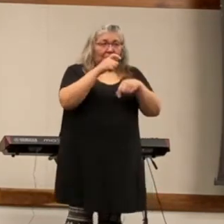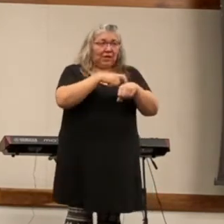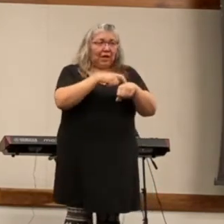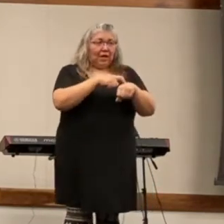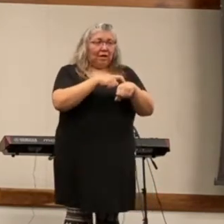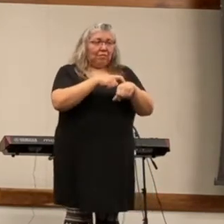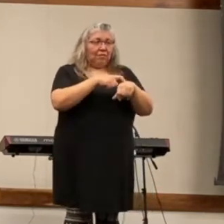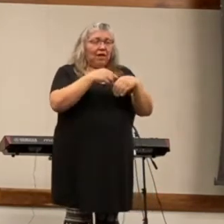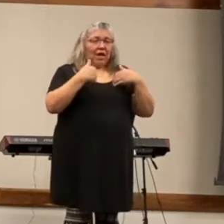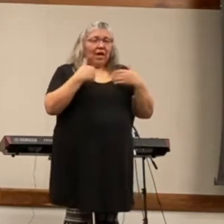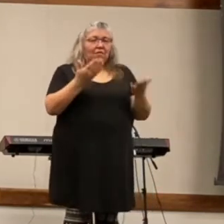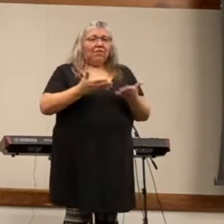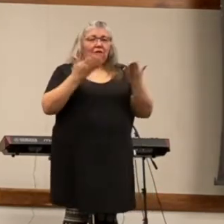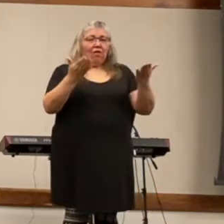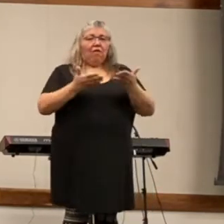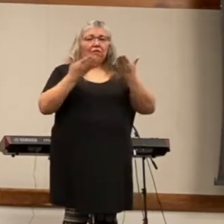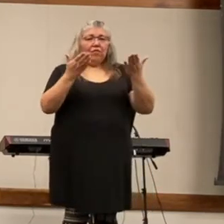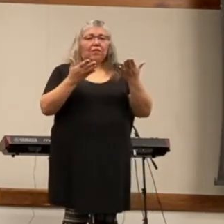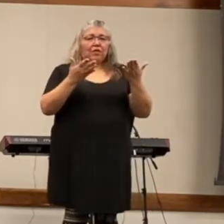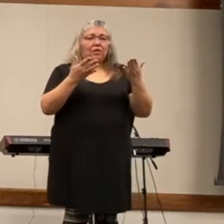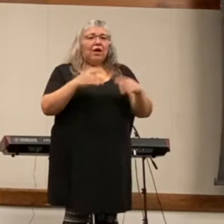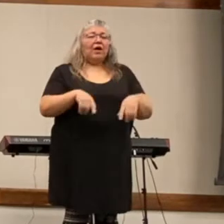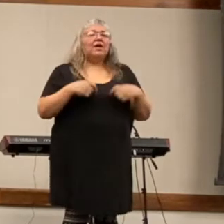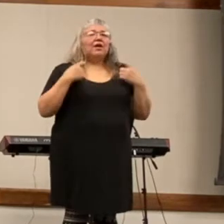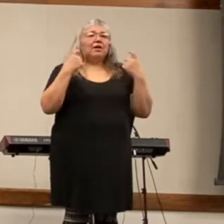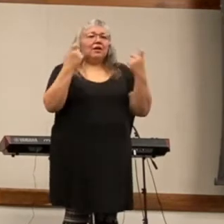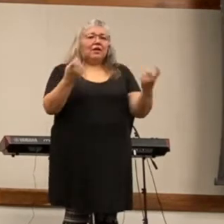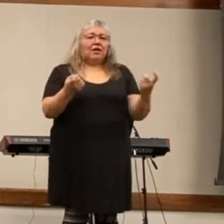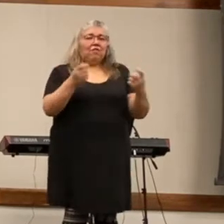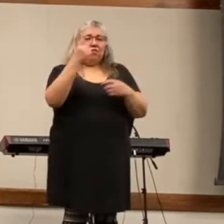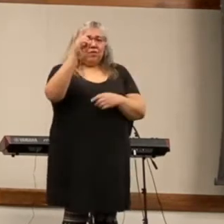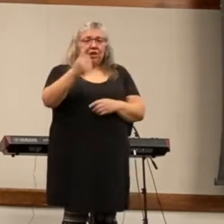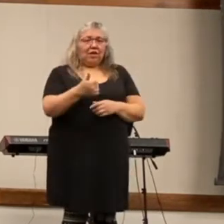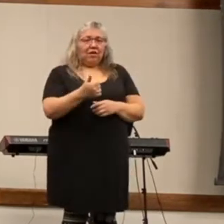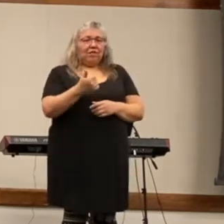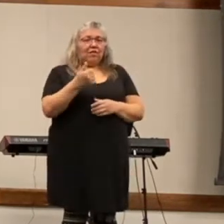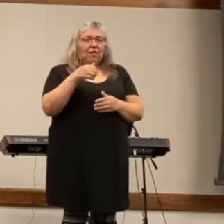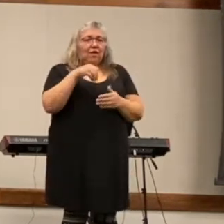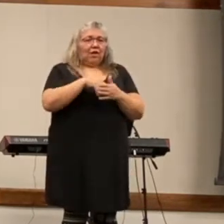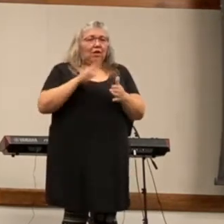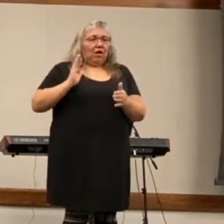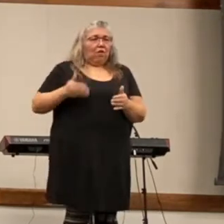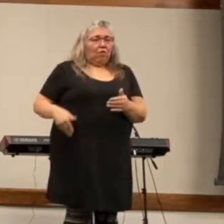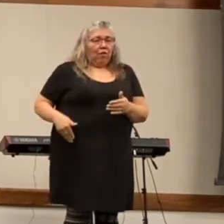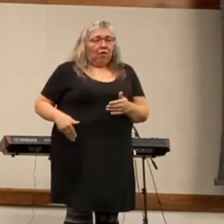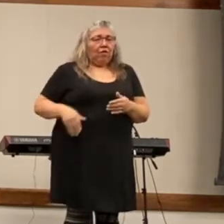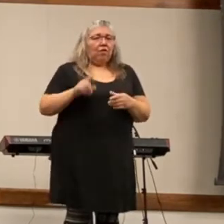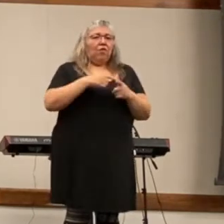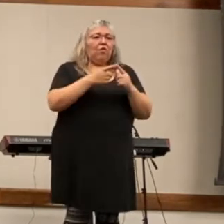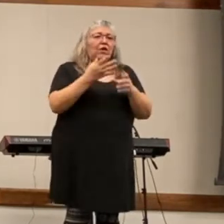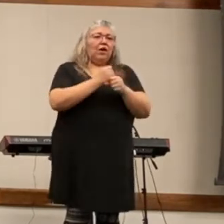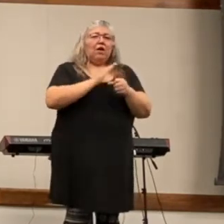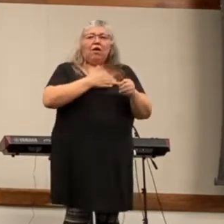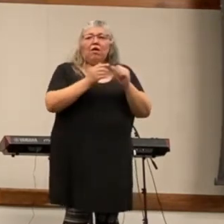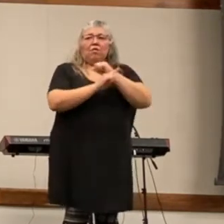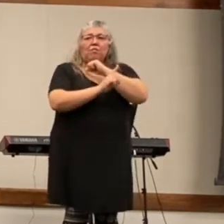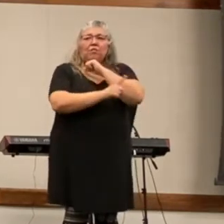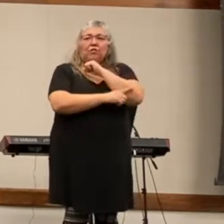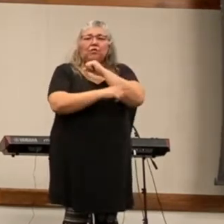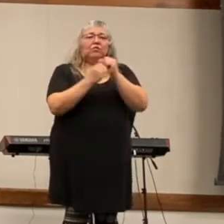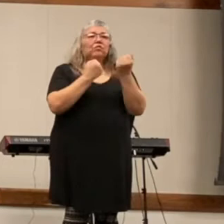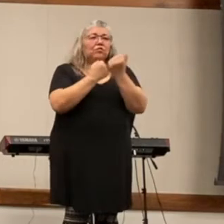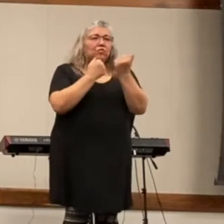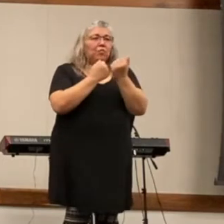take the offering, when it comes time to give a tenth, reaching into our wallet or grabbing our purses to support the